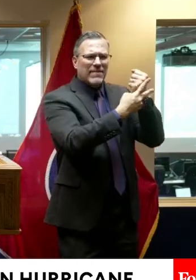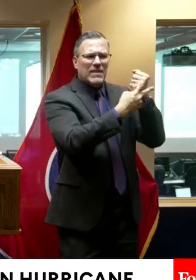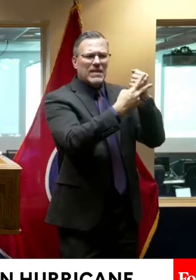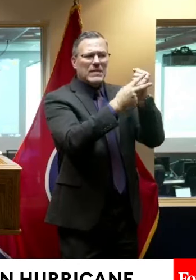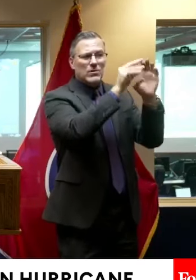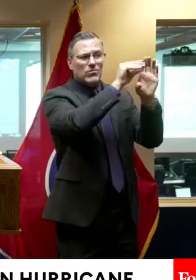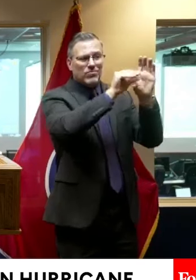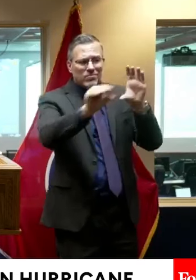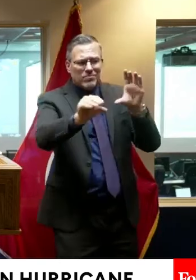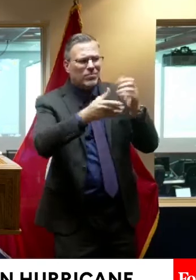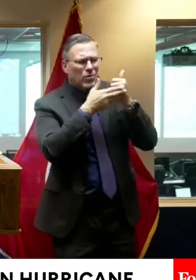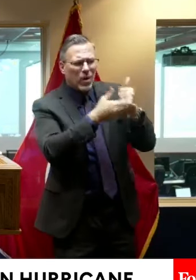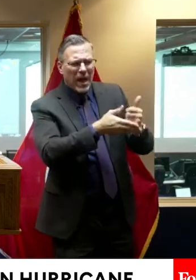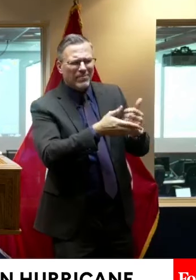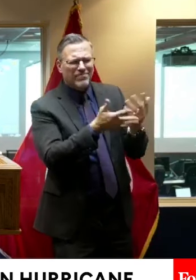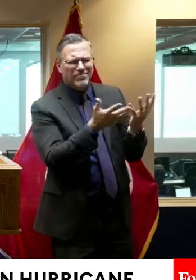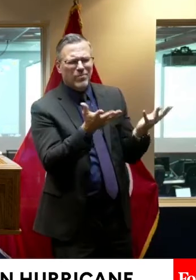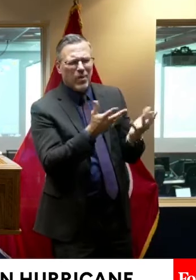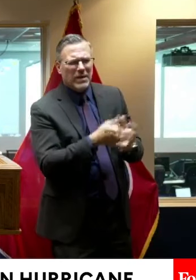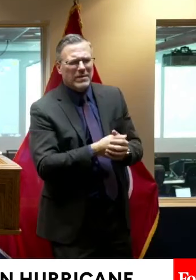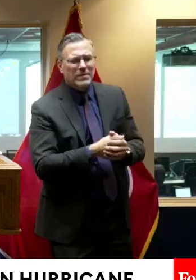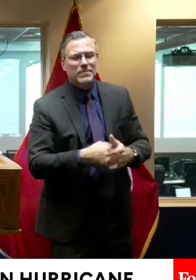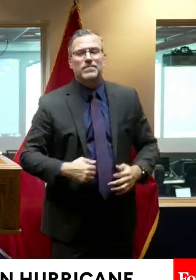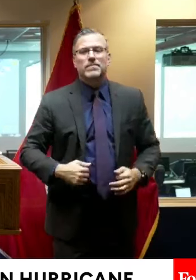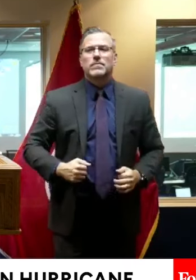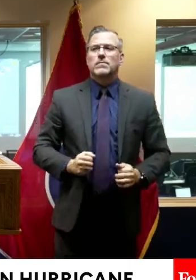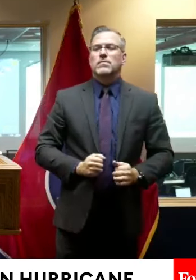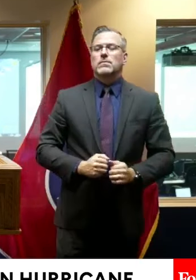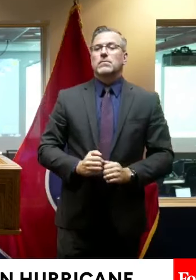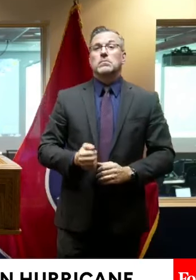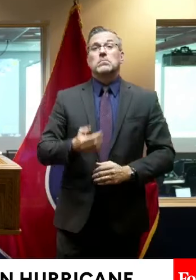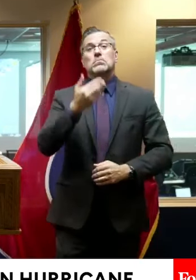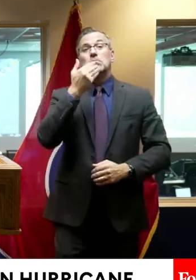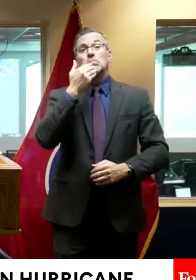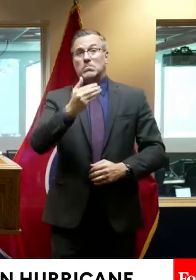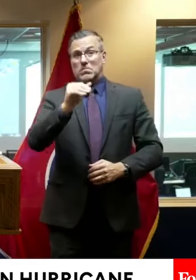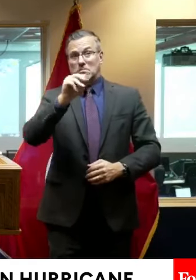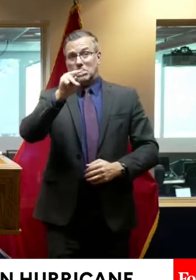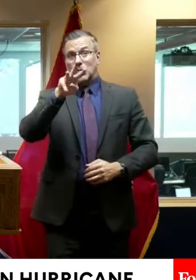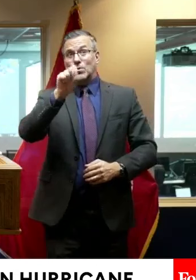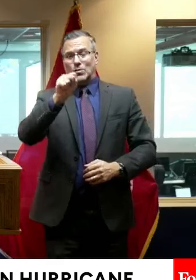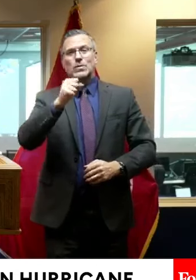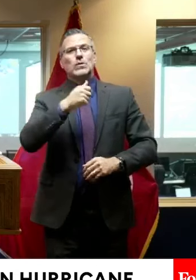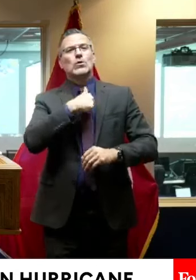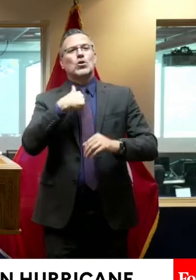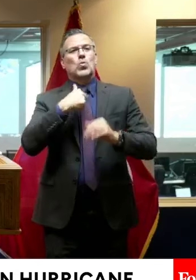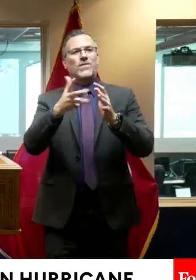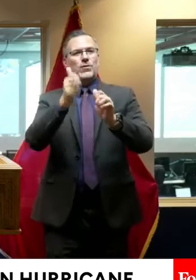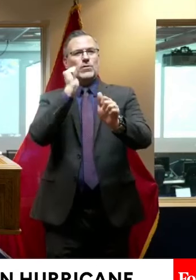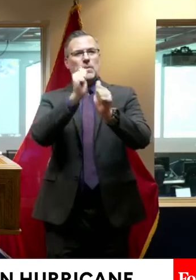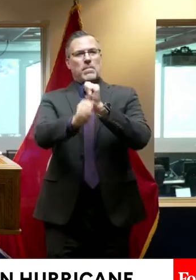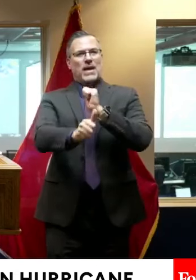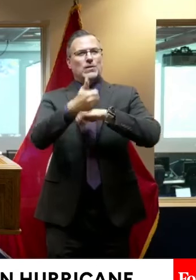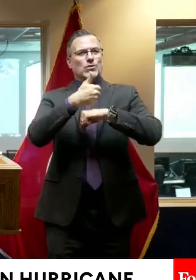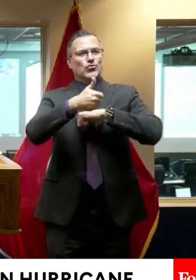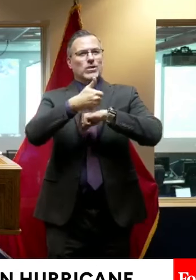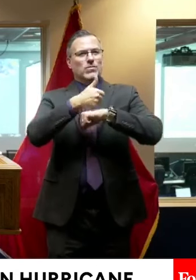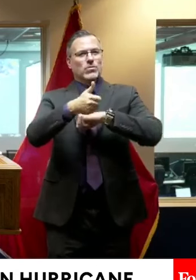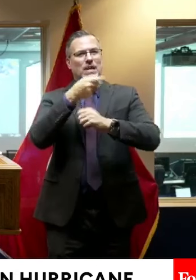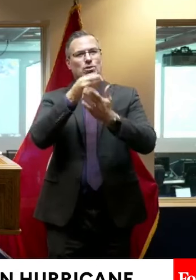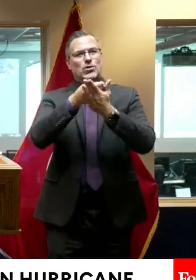these big infrastructure needs? The good news is that we passed a Transportation Modernization Act 2 years ago that